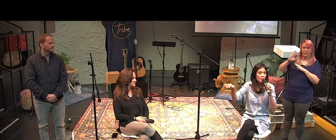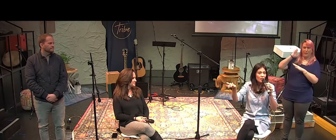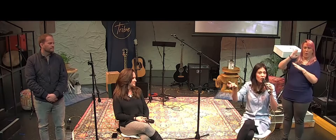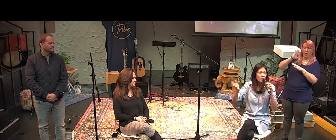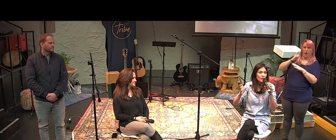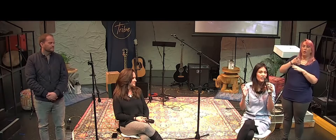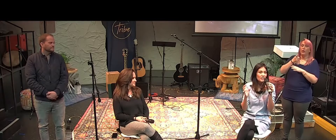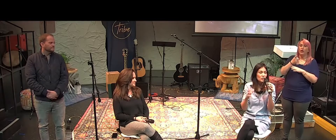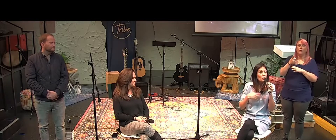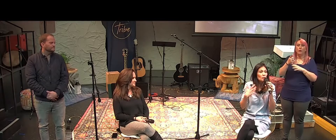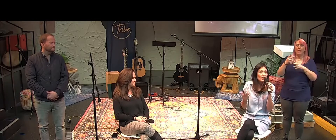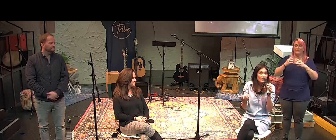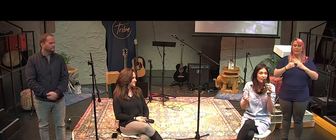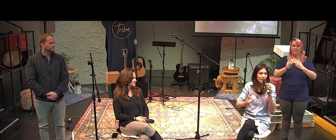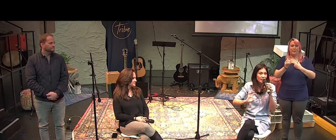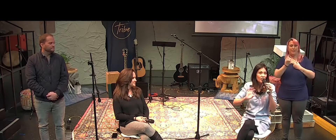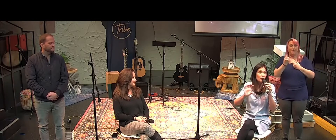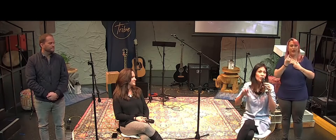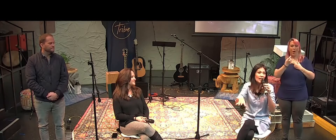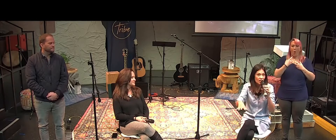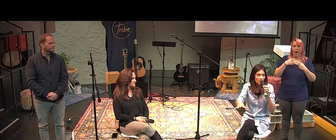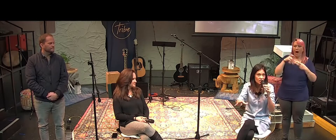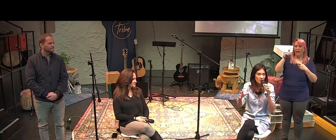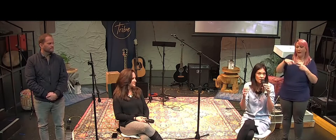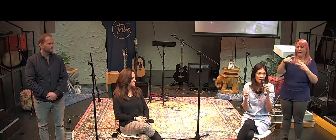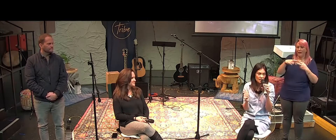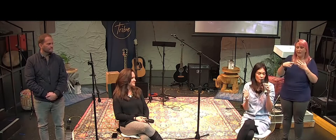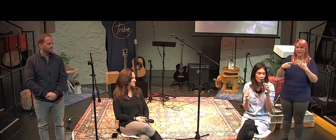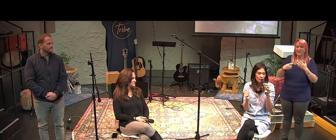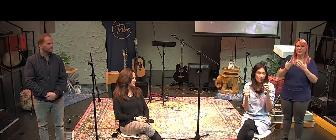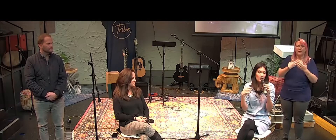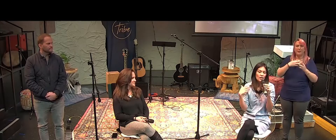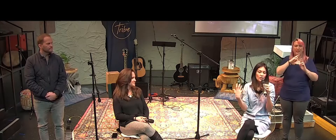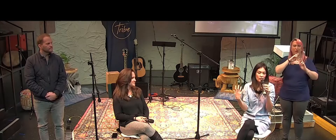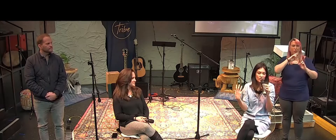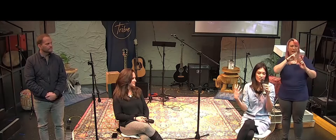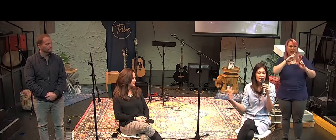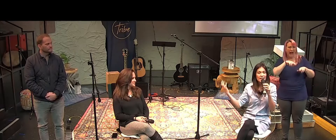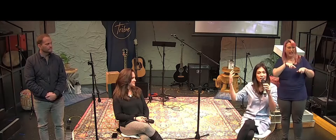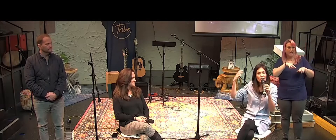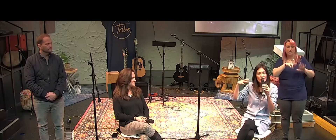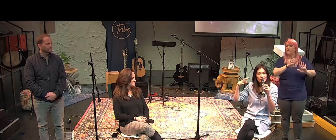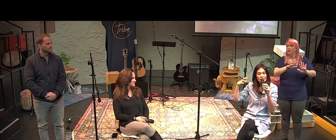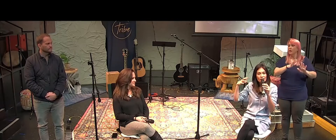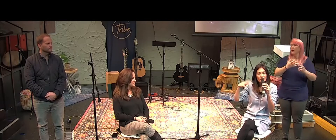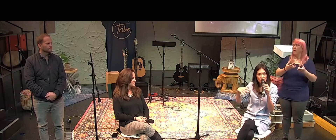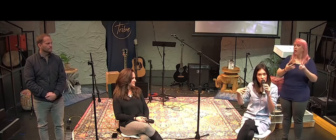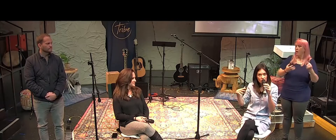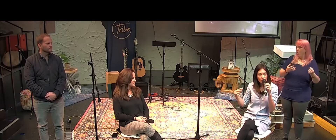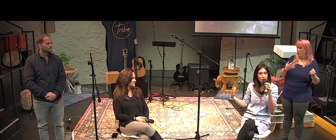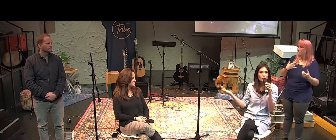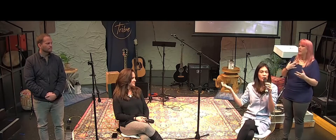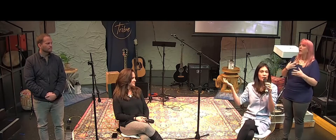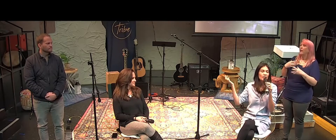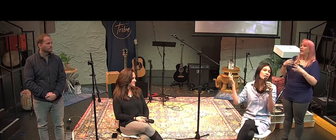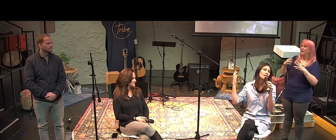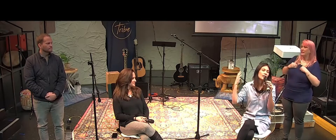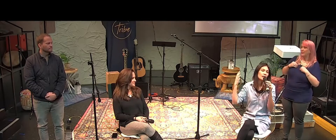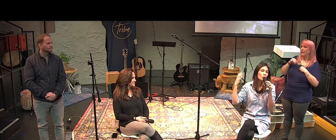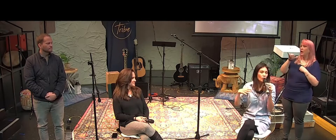take something on because you needed it, kind of like a reaction to something that's happening, versus taking on a yoke